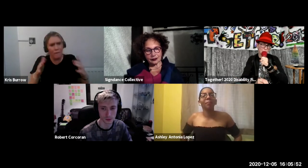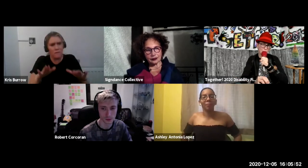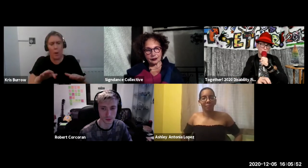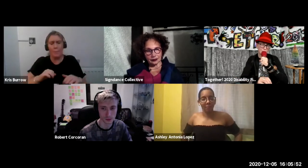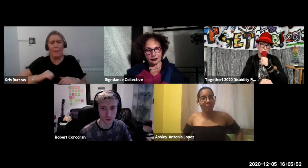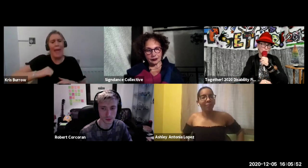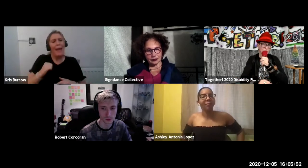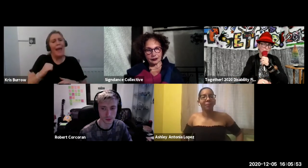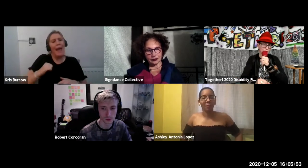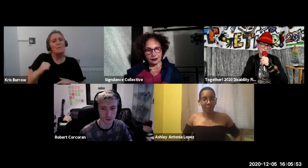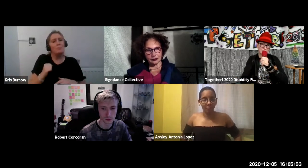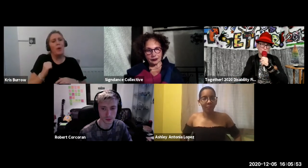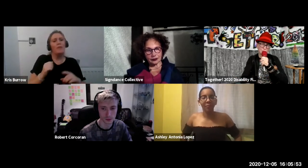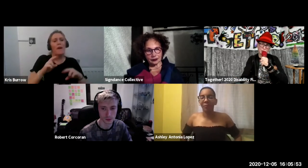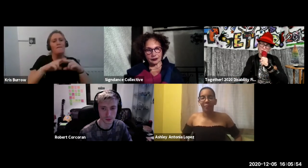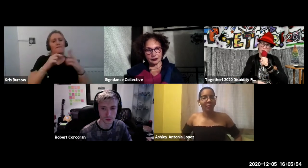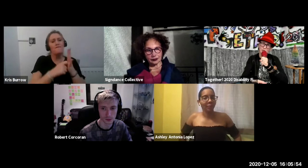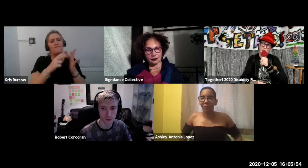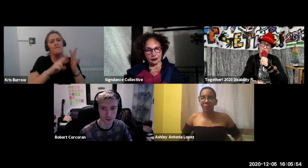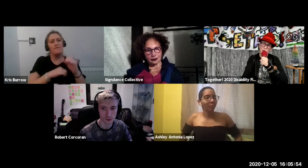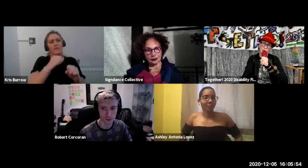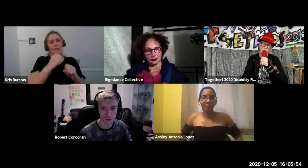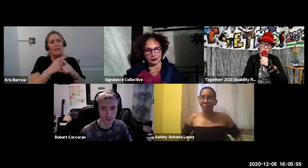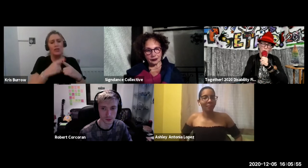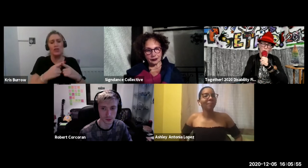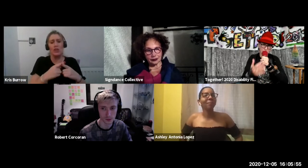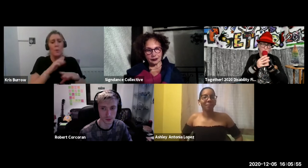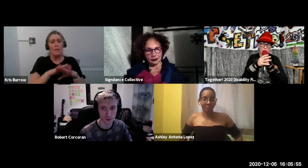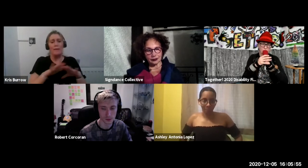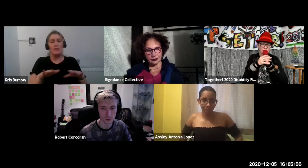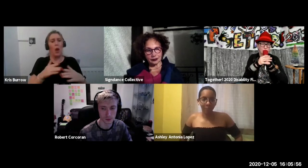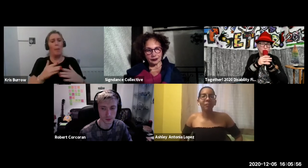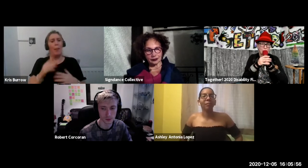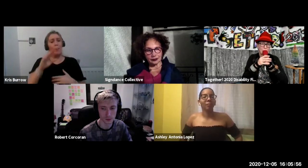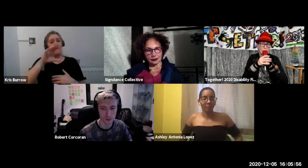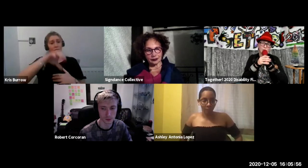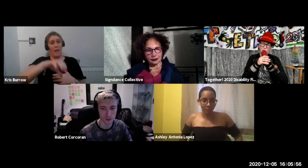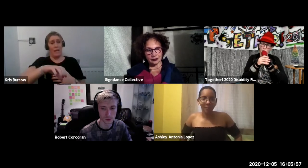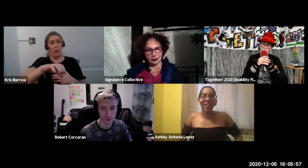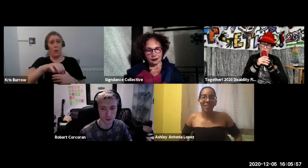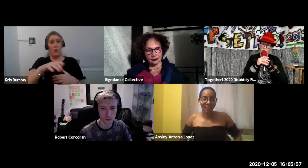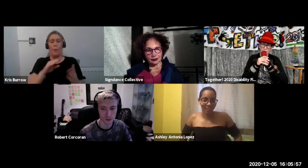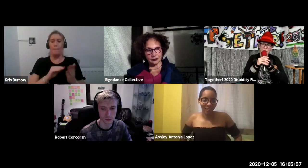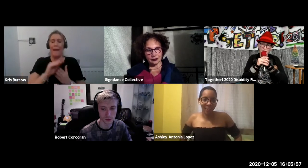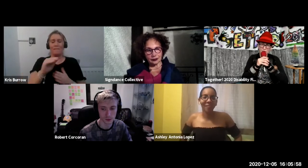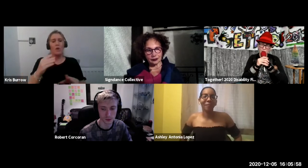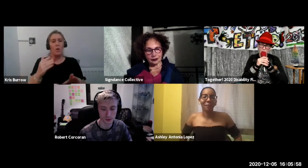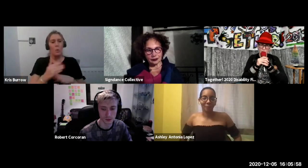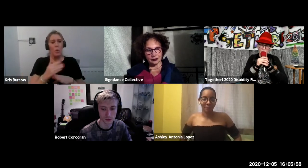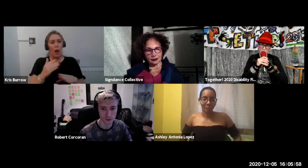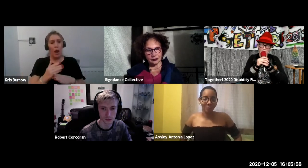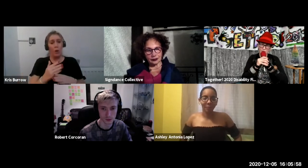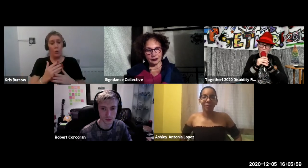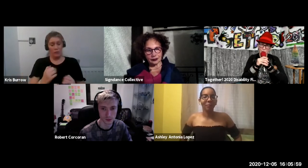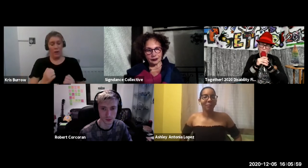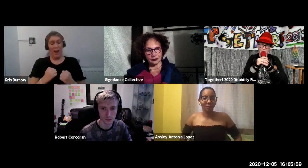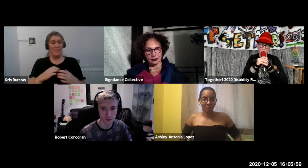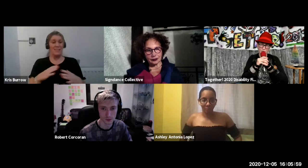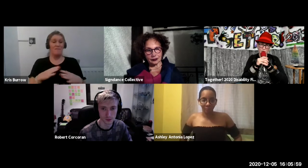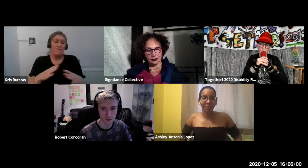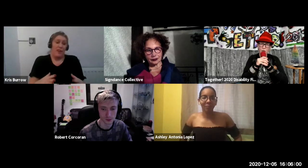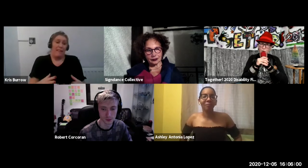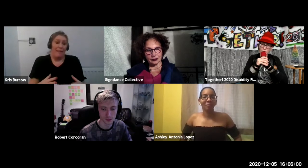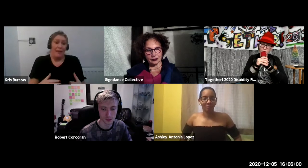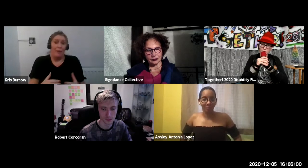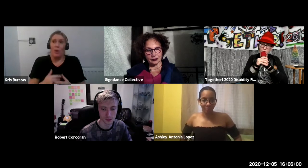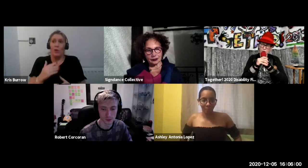It's not about the quality of the venue. You're paying to see the work, or in our case, free. You're not there to subsidise an expensive